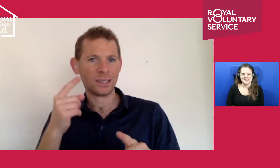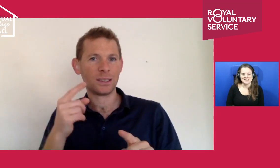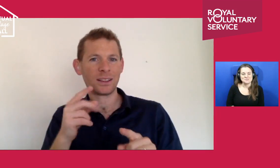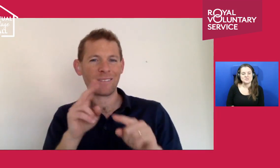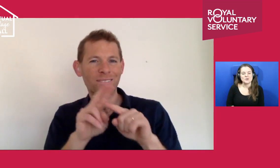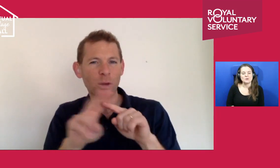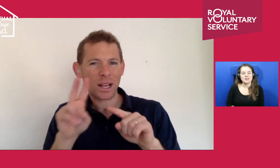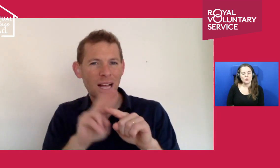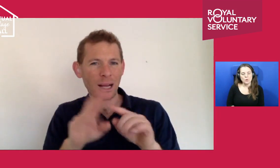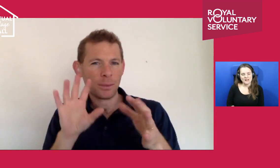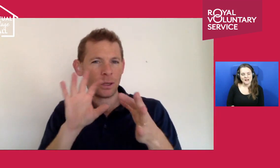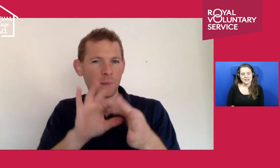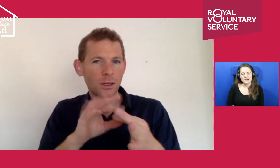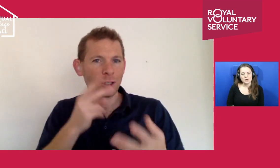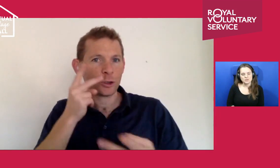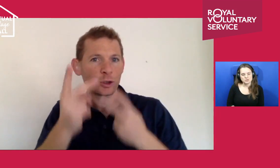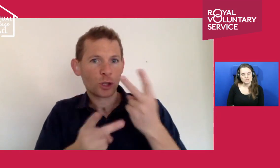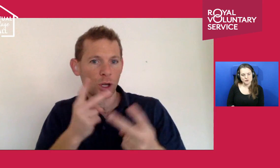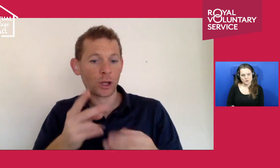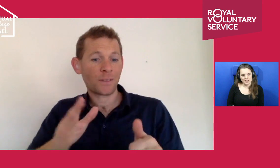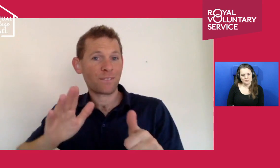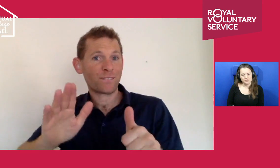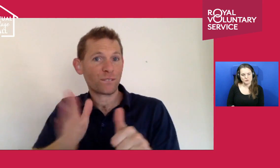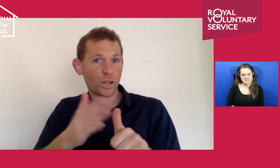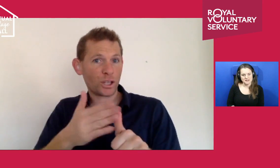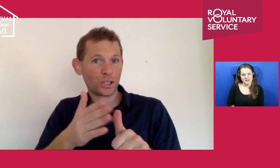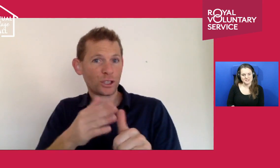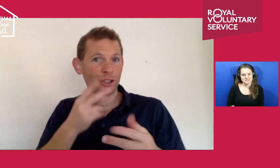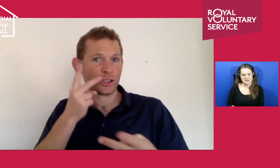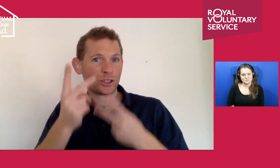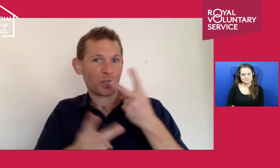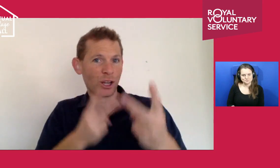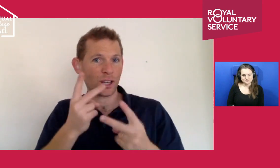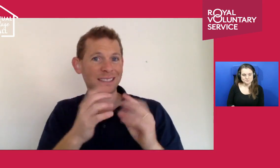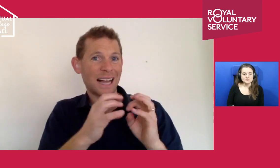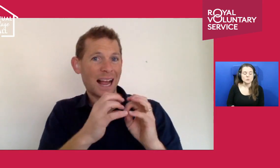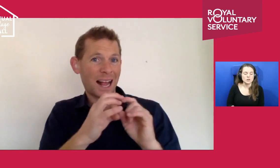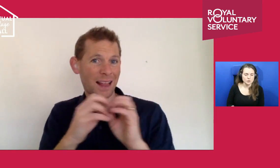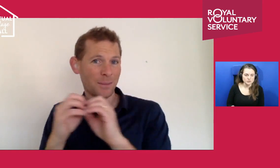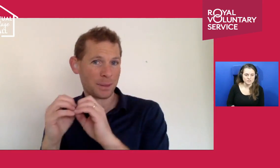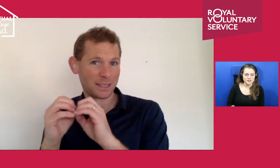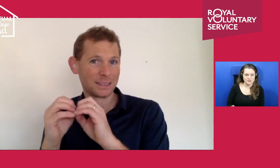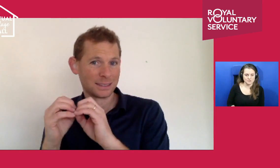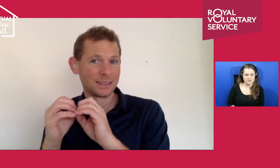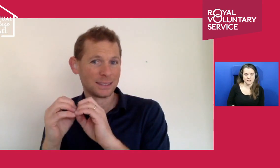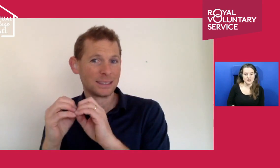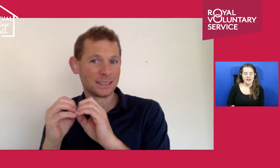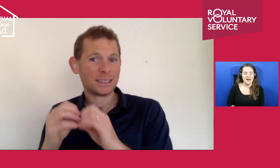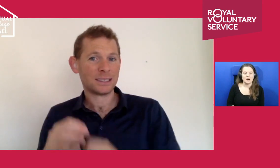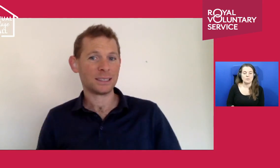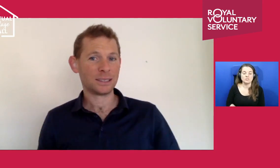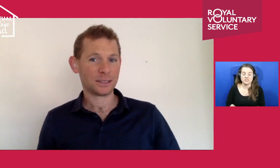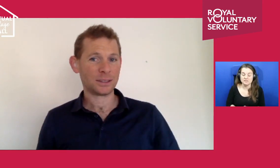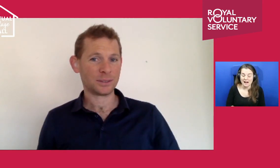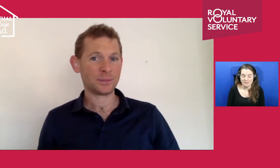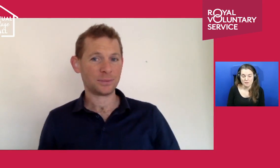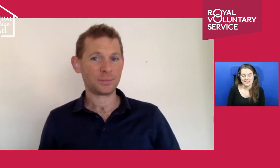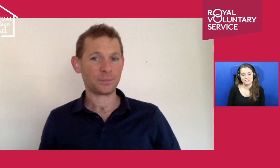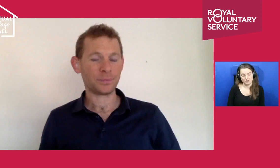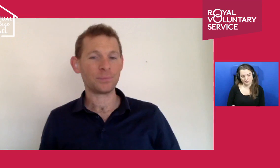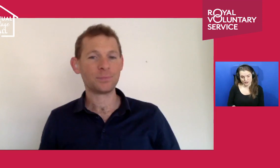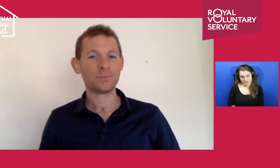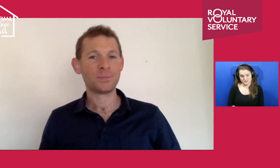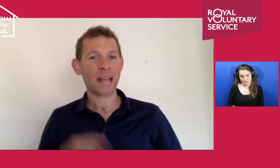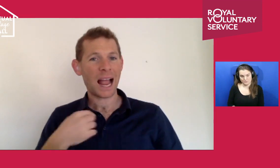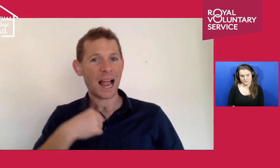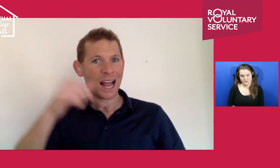wasn't it? So I'm going to quickly go through the vocab that we did last time. We'll go through the vocabulary. We'll do the alphabet